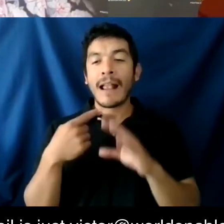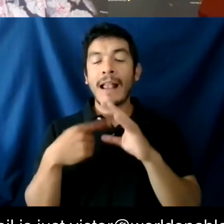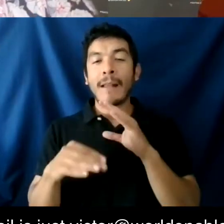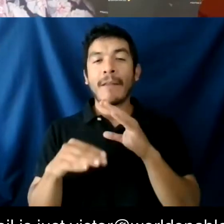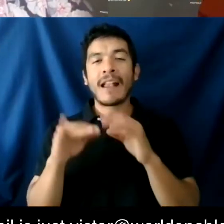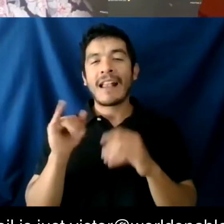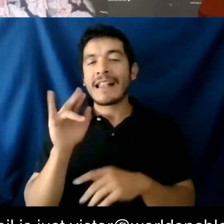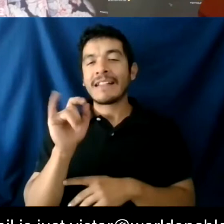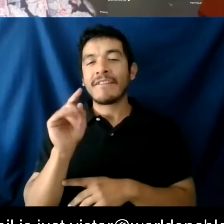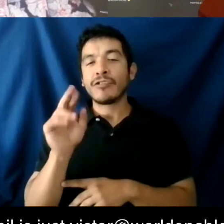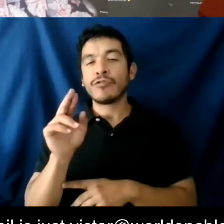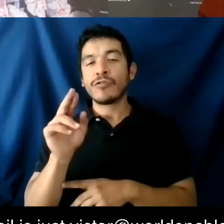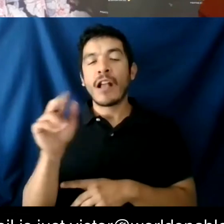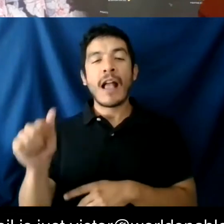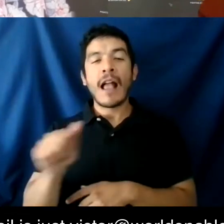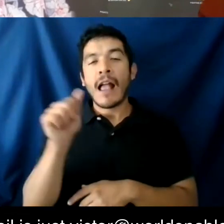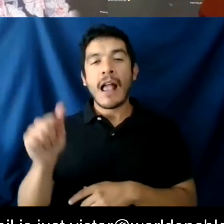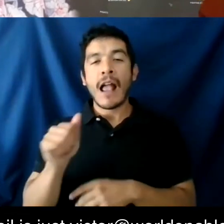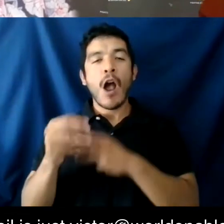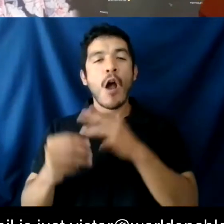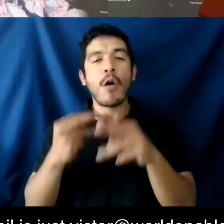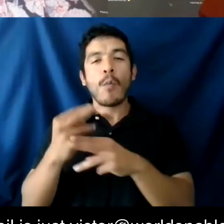just